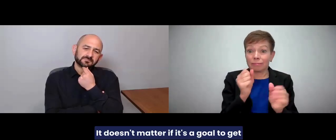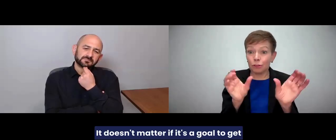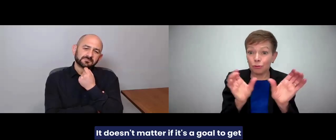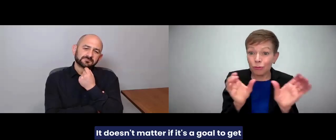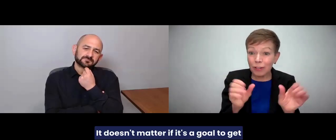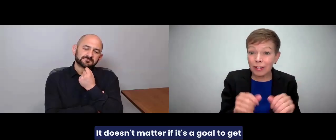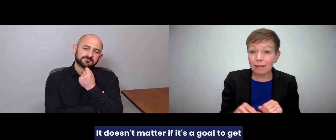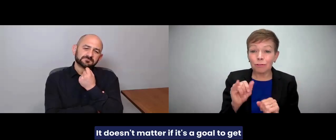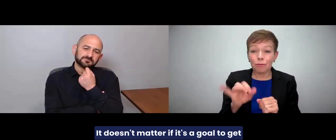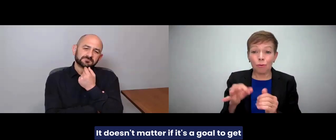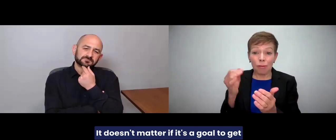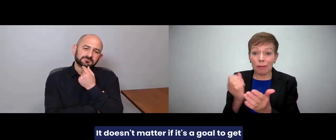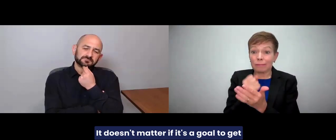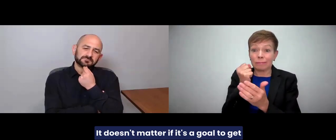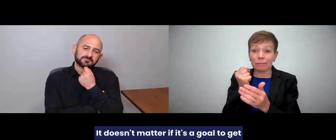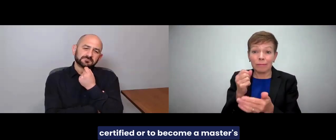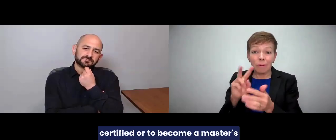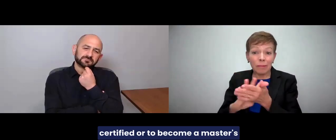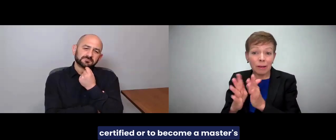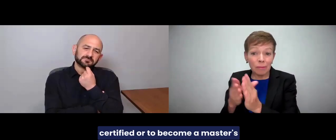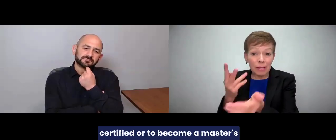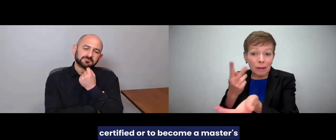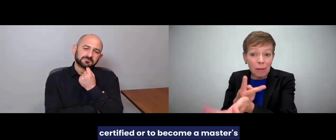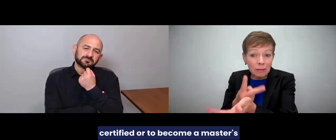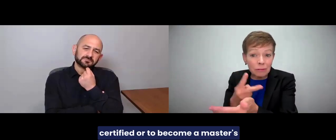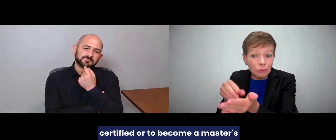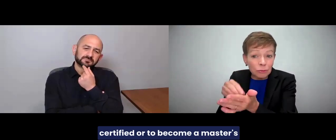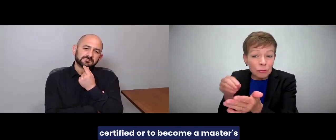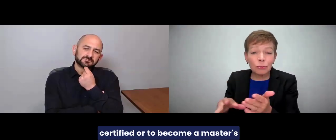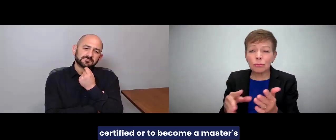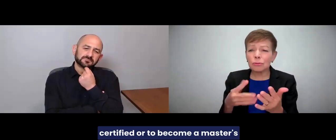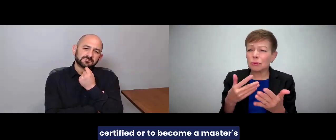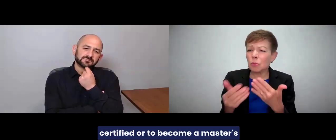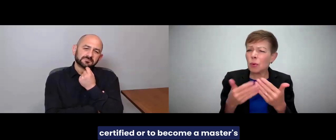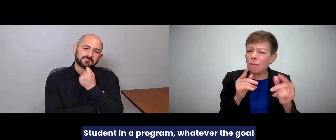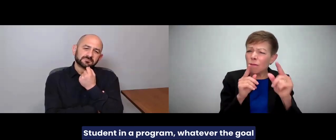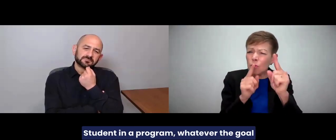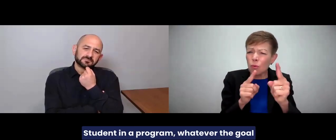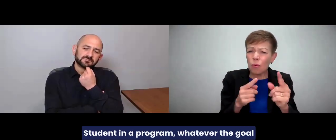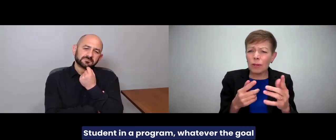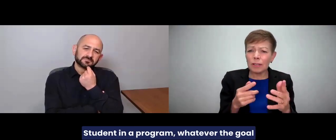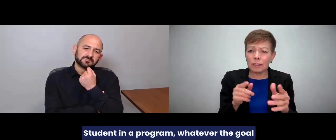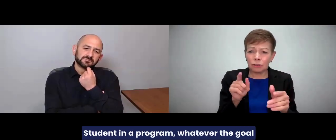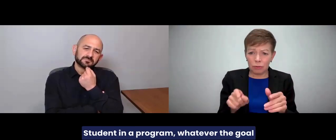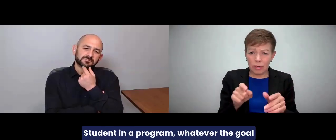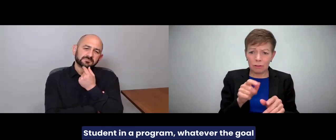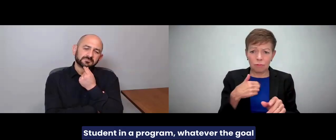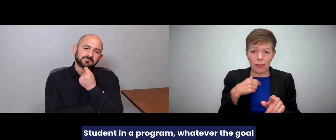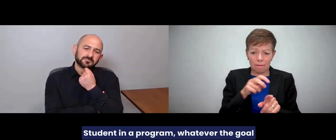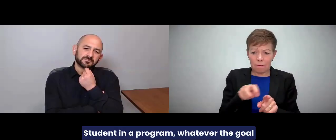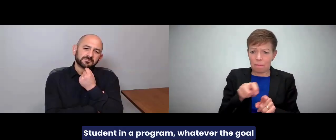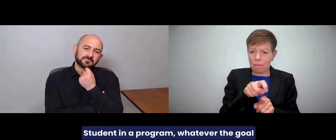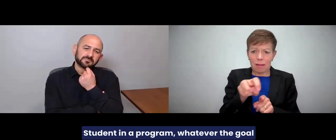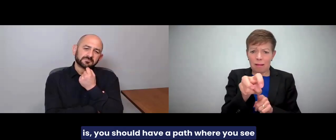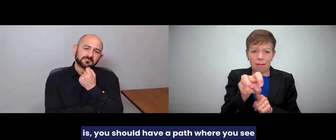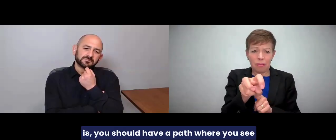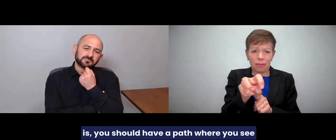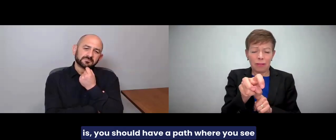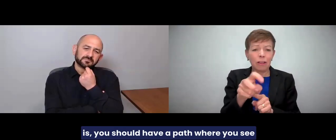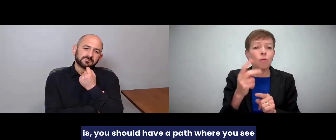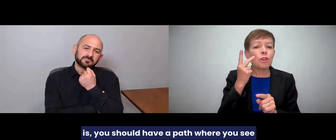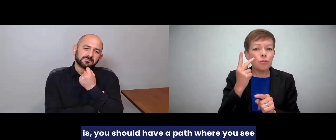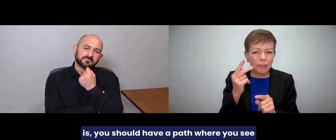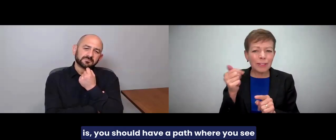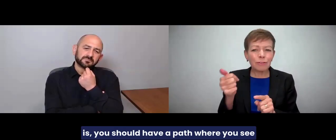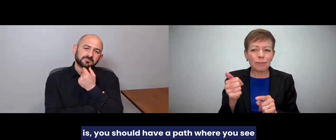It doesn't matter if it's a goal to get certified or to become a master's student in a program. Whatever the goal